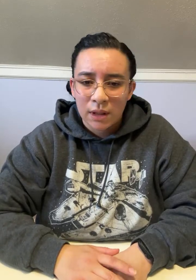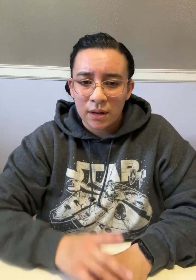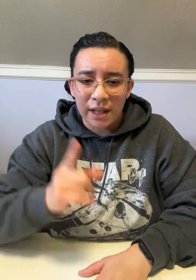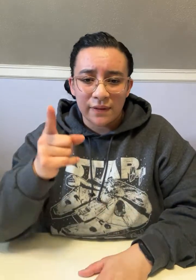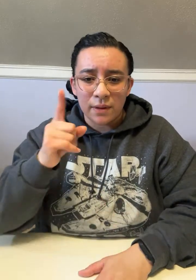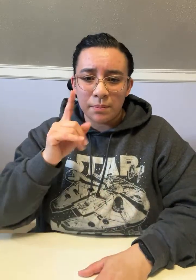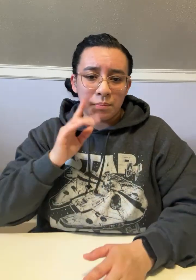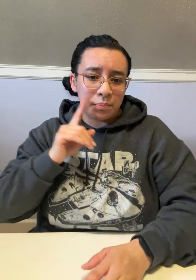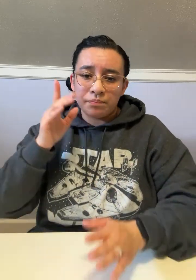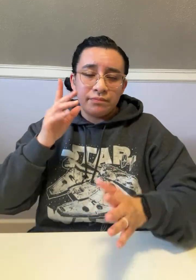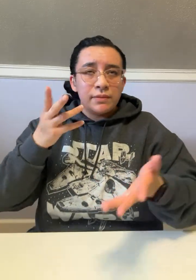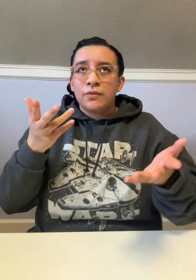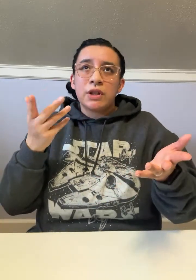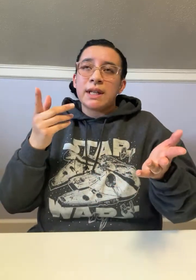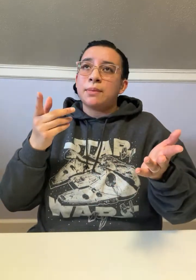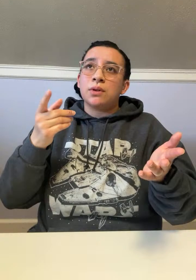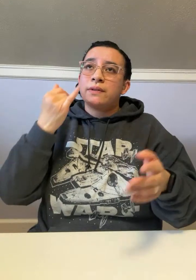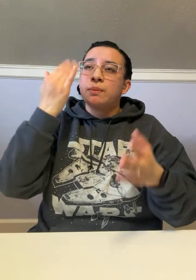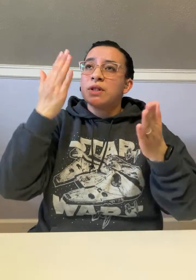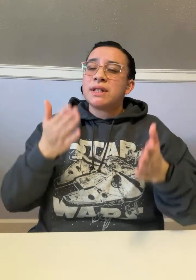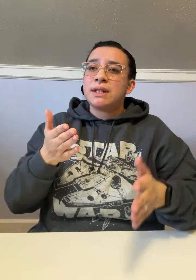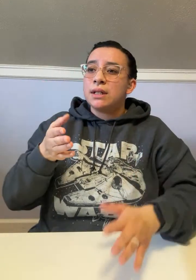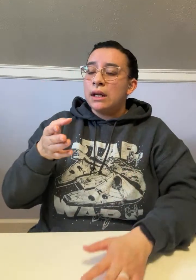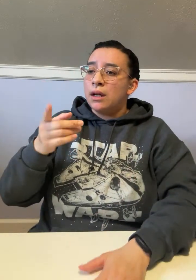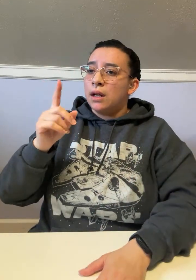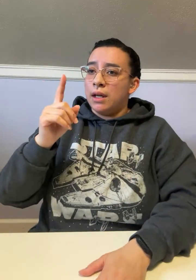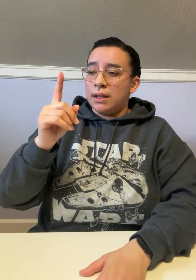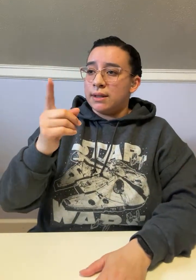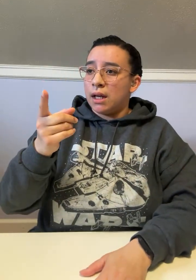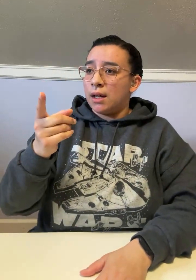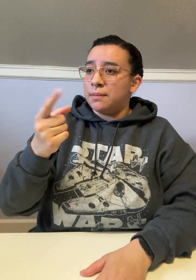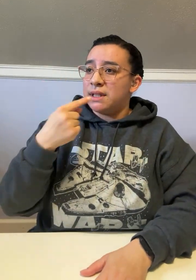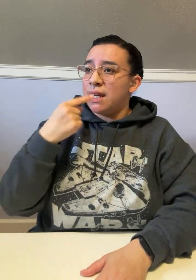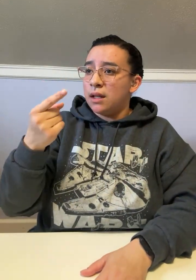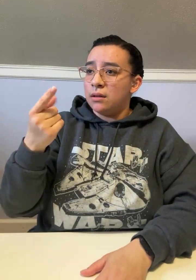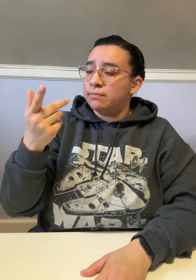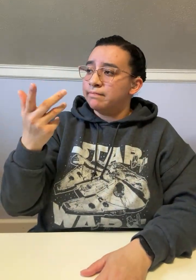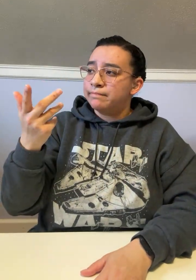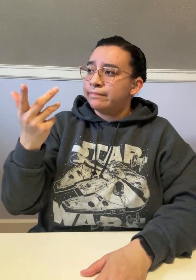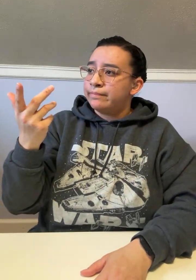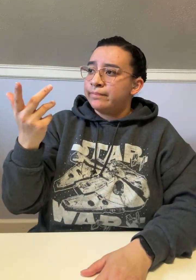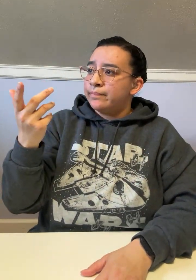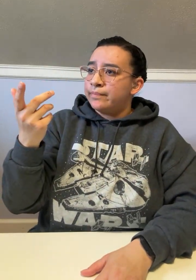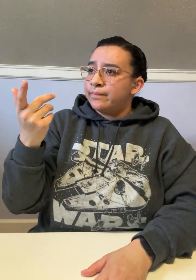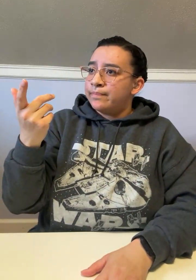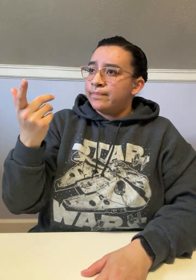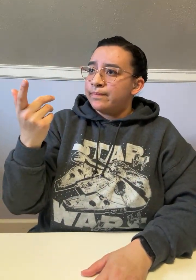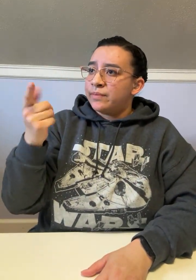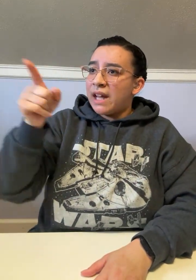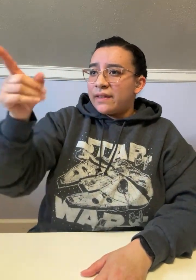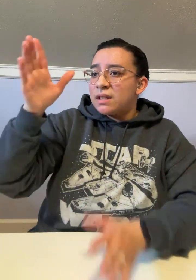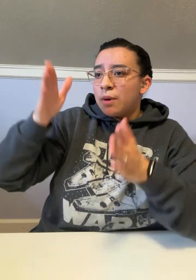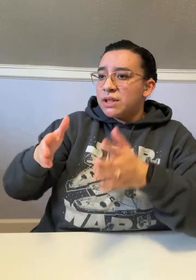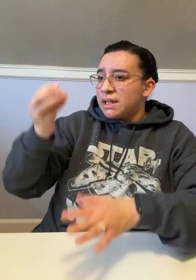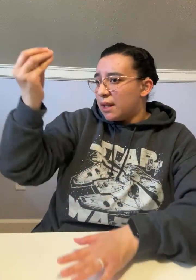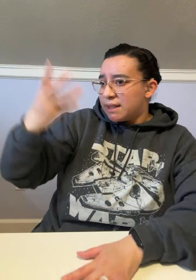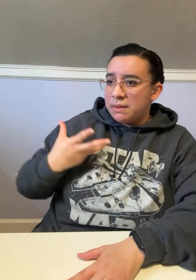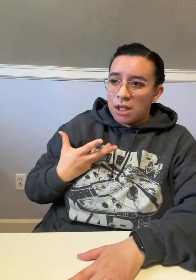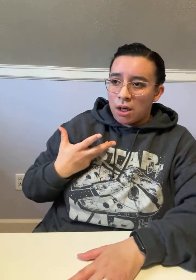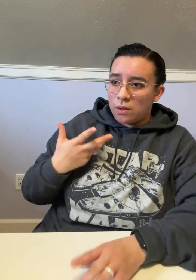like for example, if the person is saying, like, this person lets me know that I